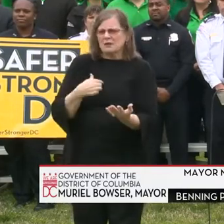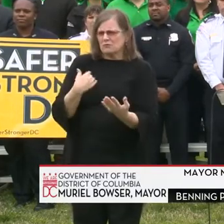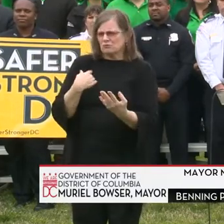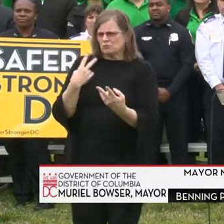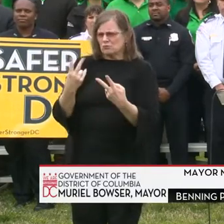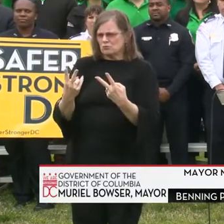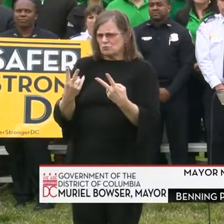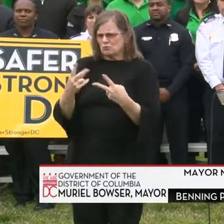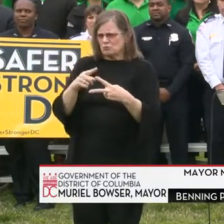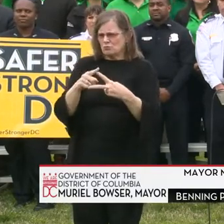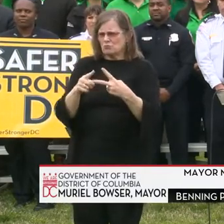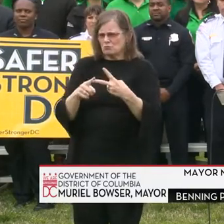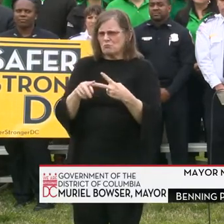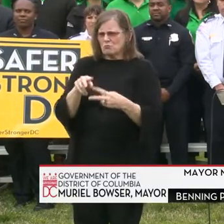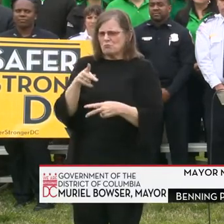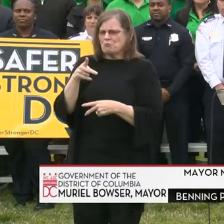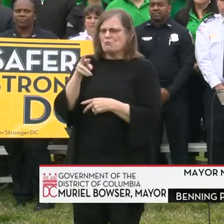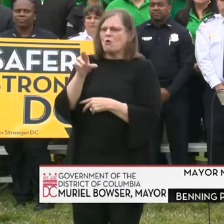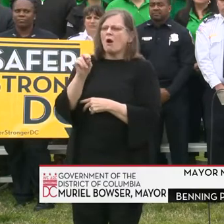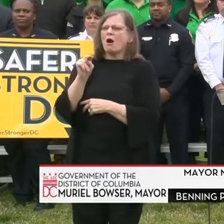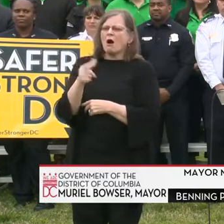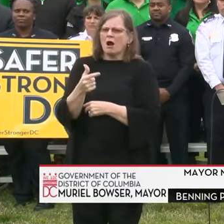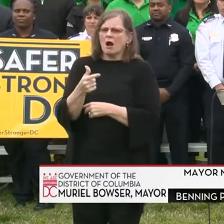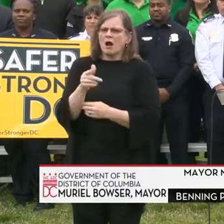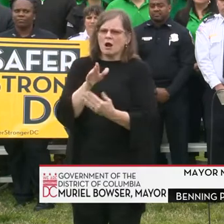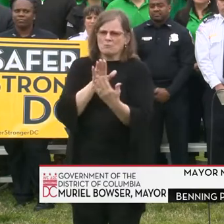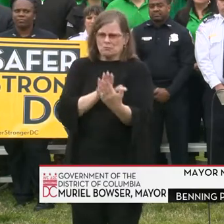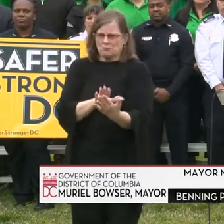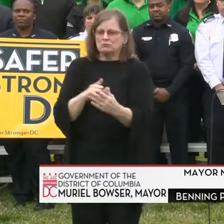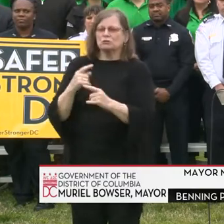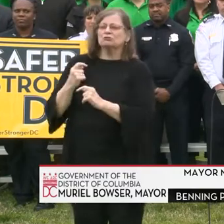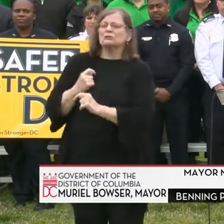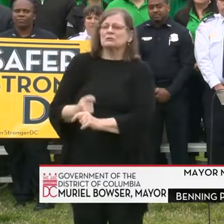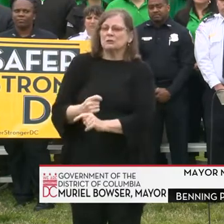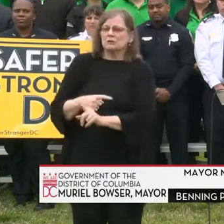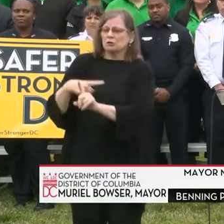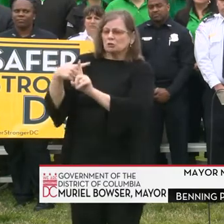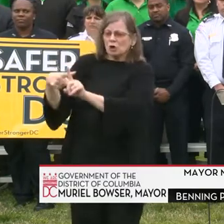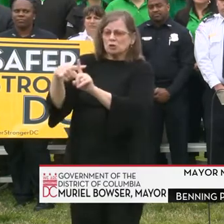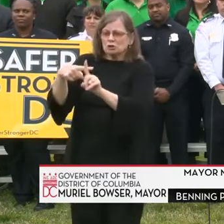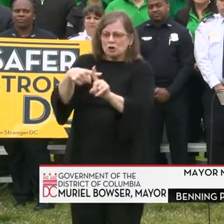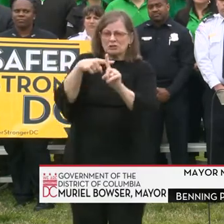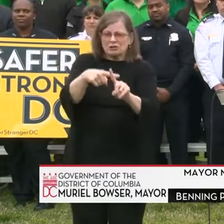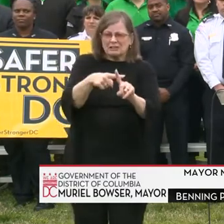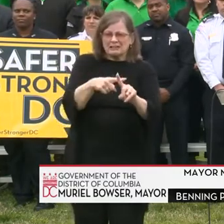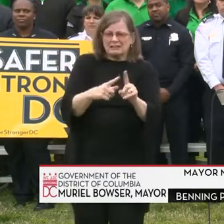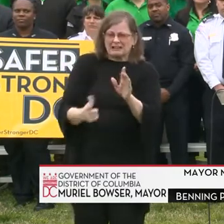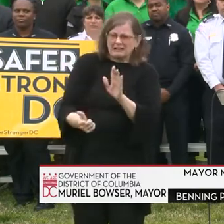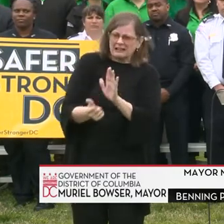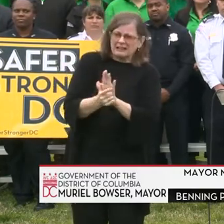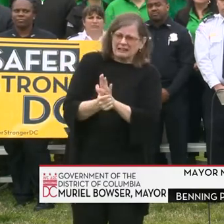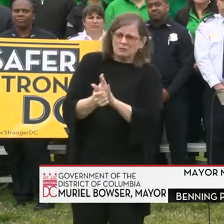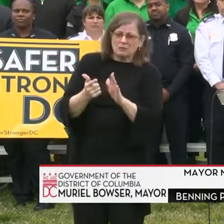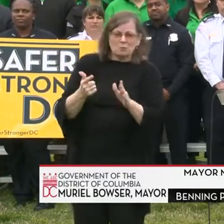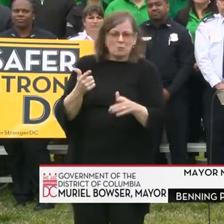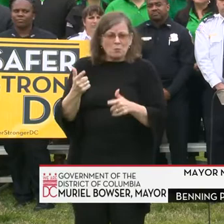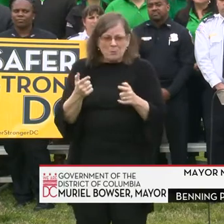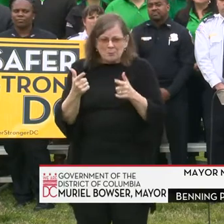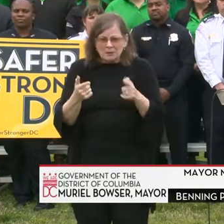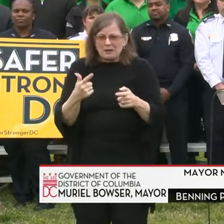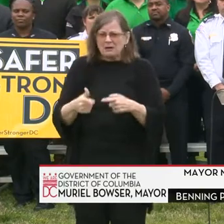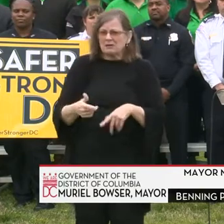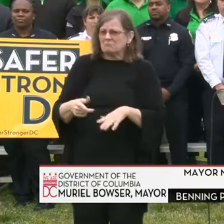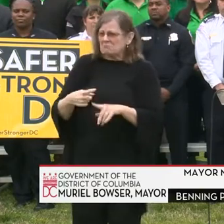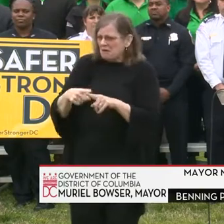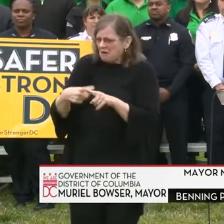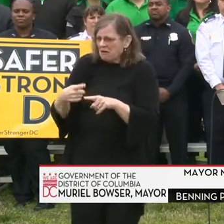to this. There's a traditional law enforcement approach where we target illegal weapons, illegal firearms, and we target repeat violent